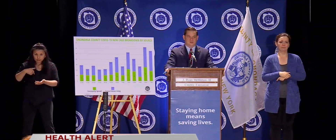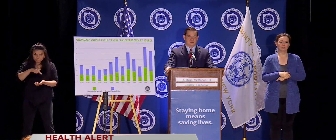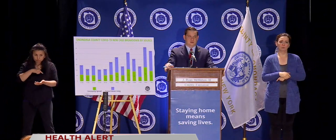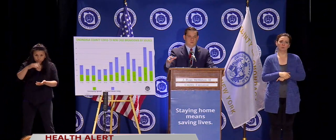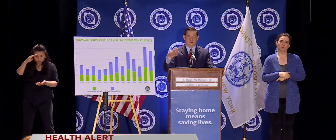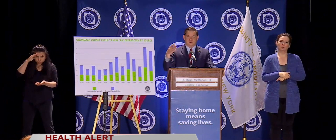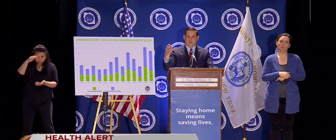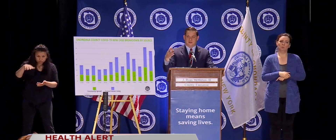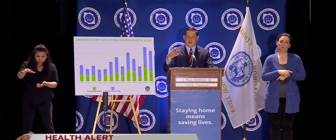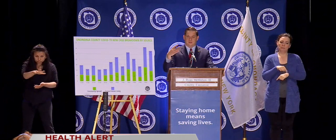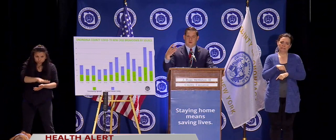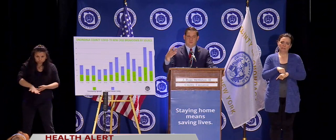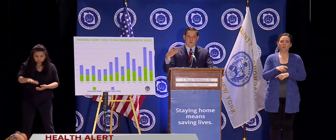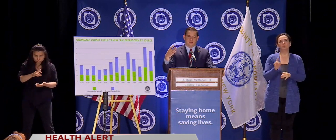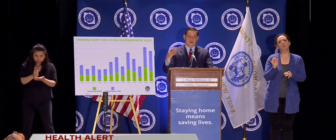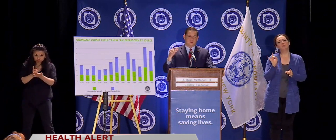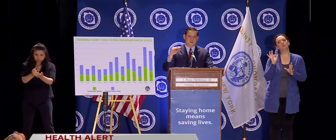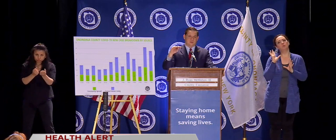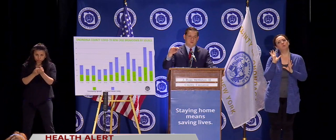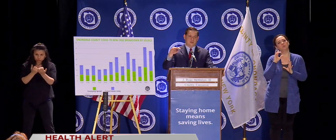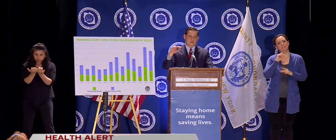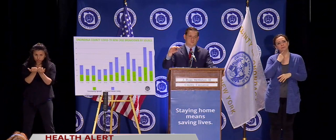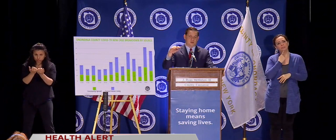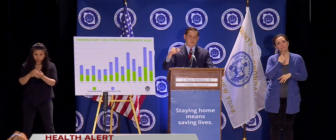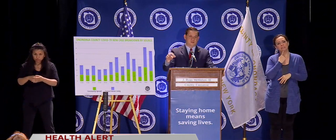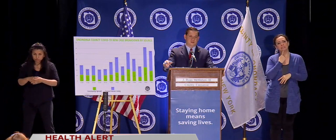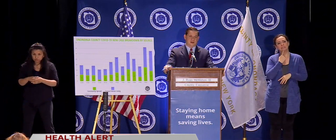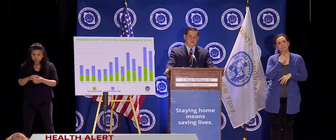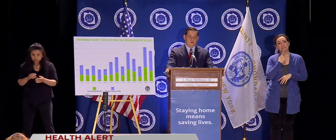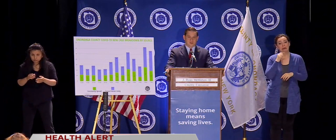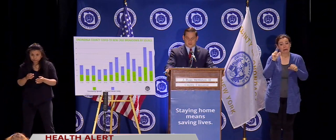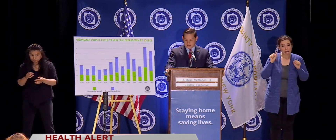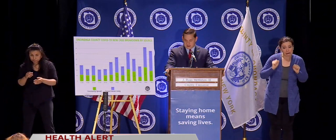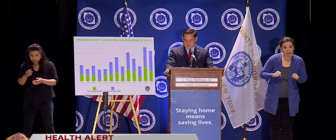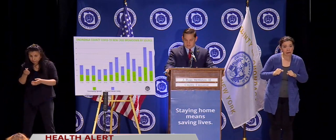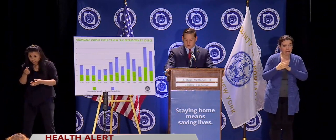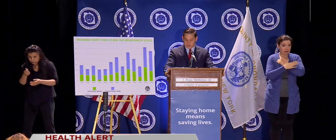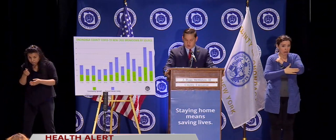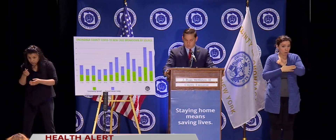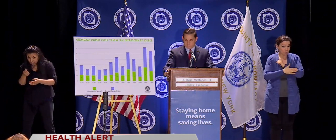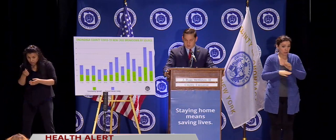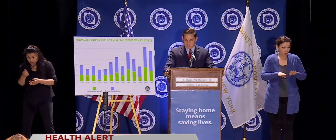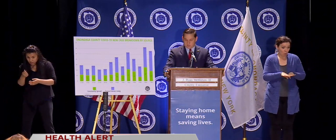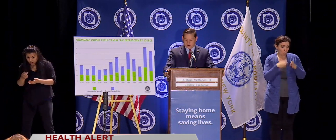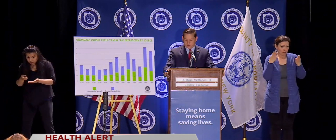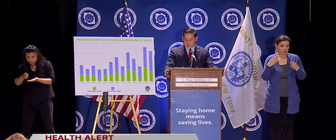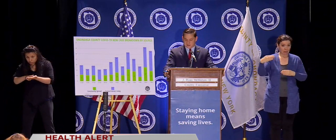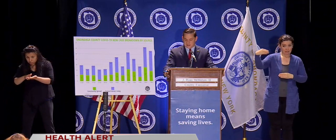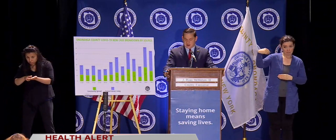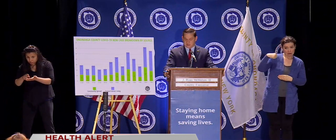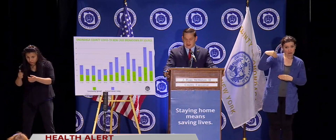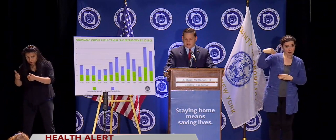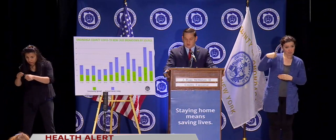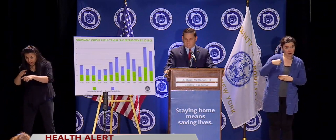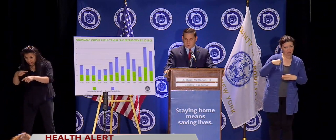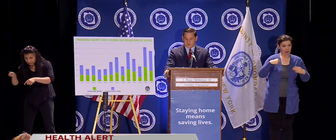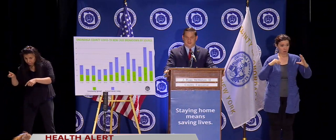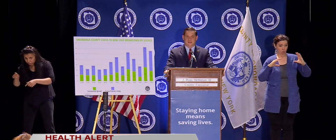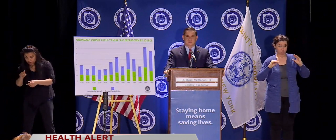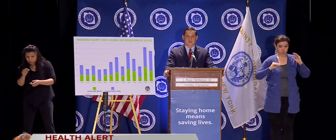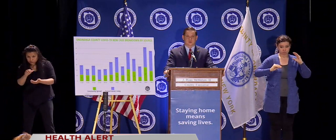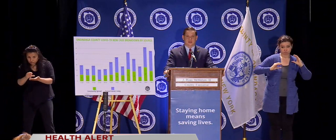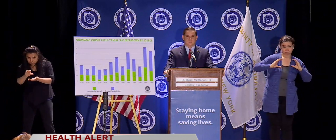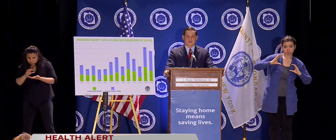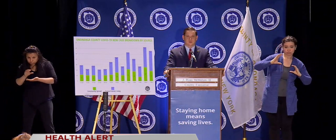then eventually, once we get the economy up and running, maybe we get those payments to level. Maybe we don't. But we can see how dire